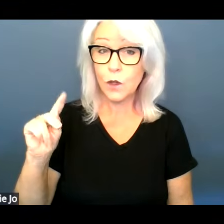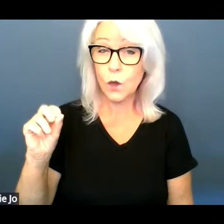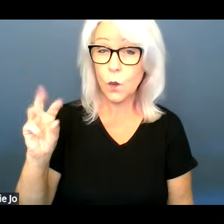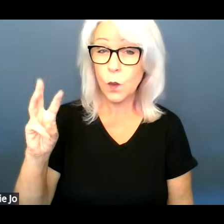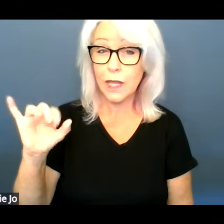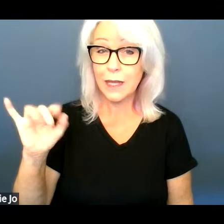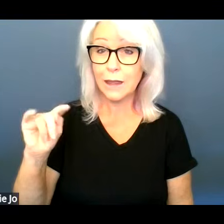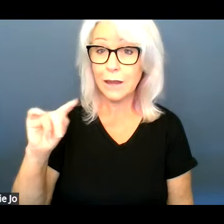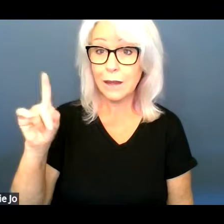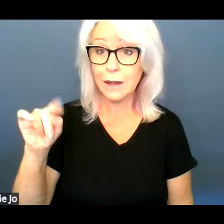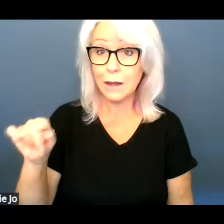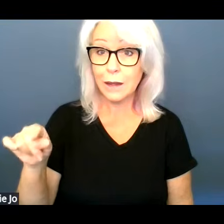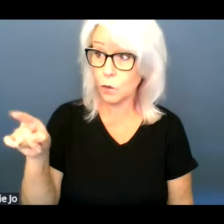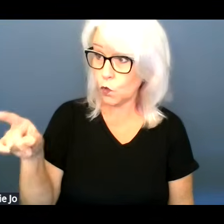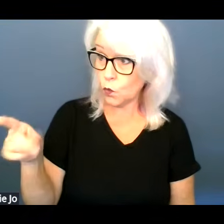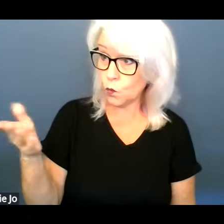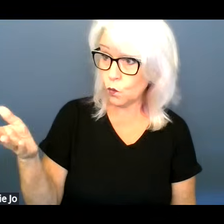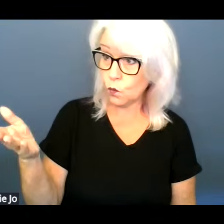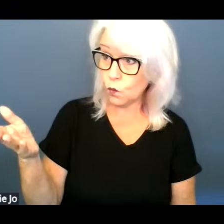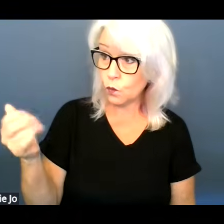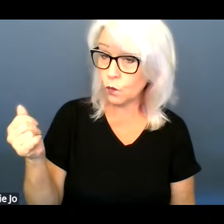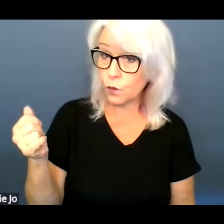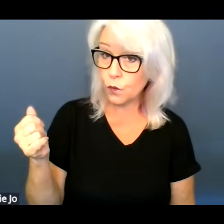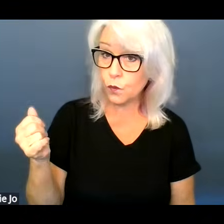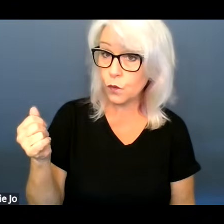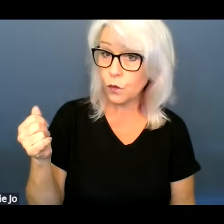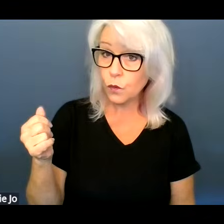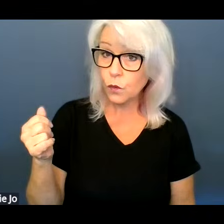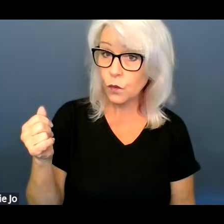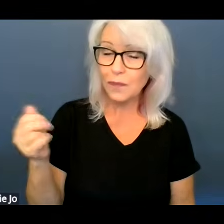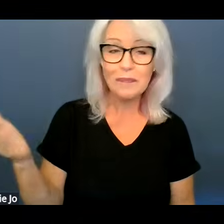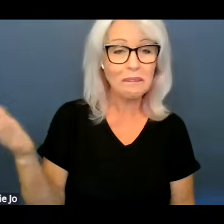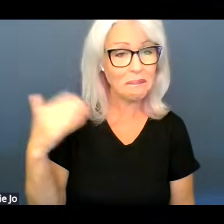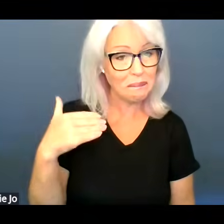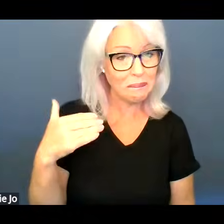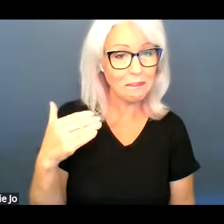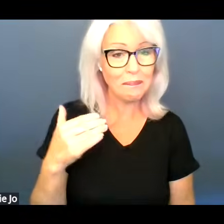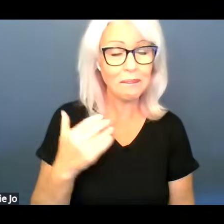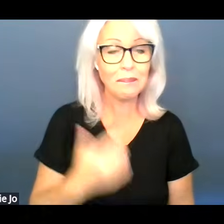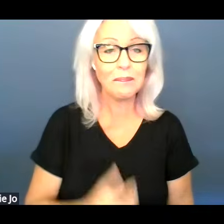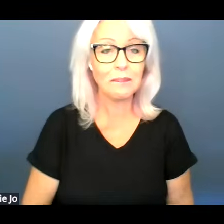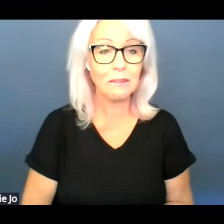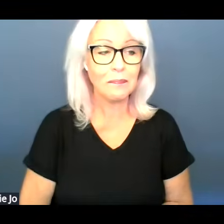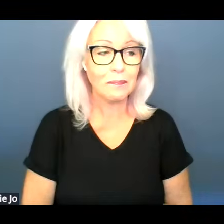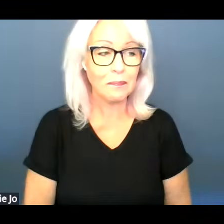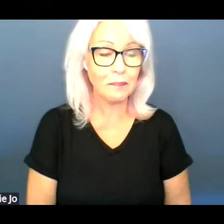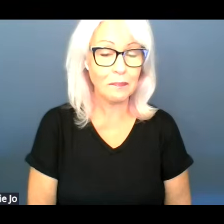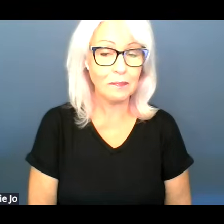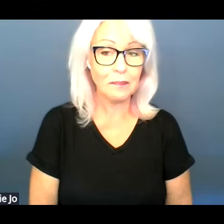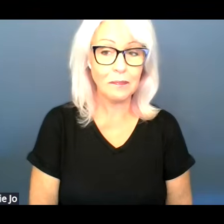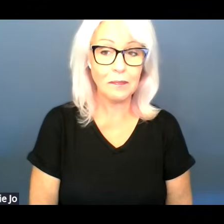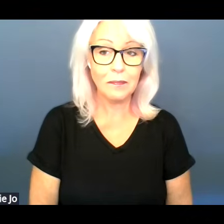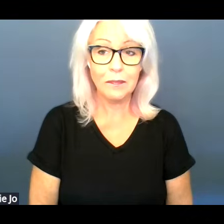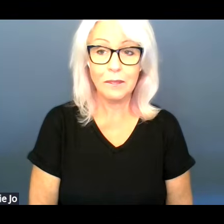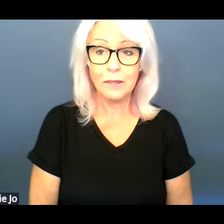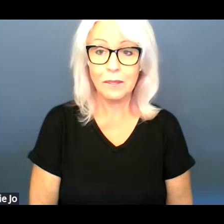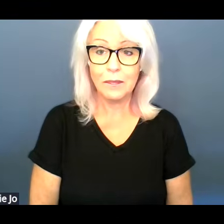Are you Betsy Moskowitz? Come right up here, ma'am.